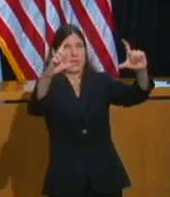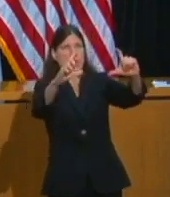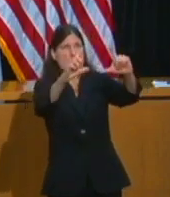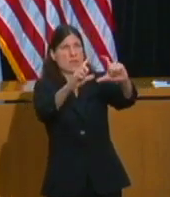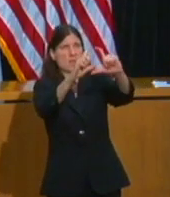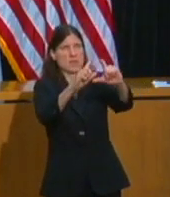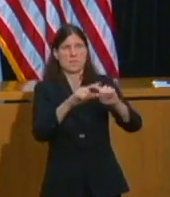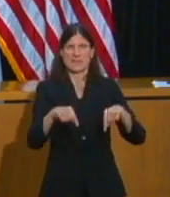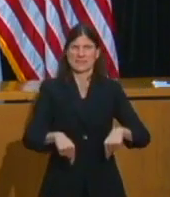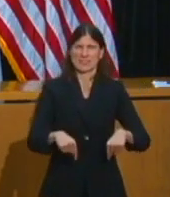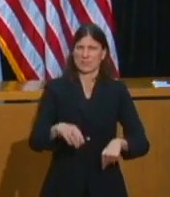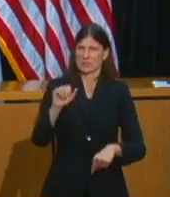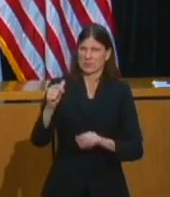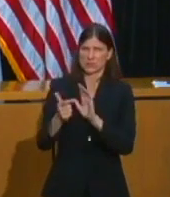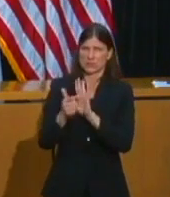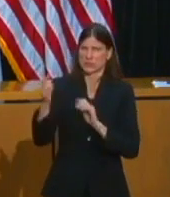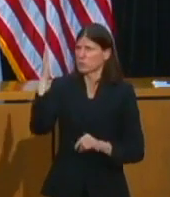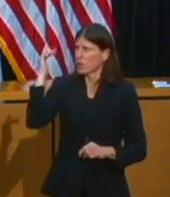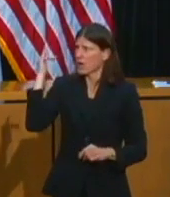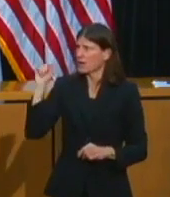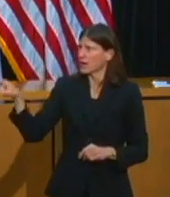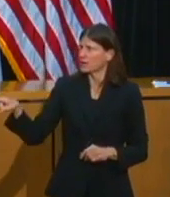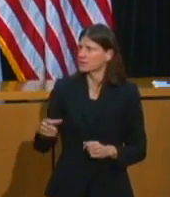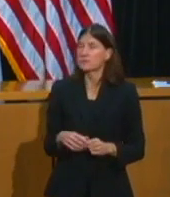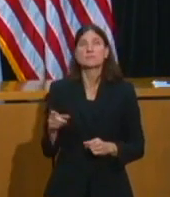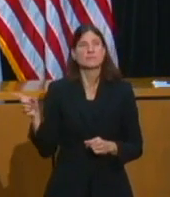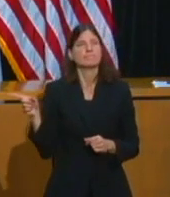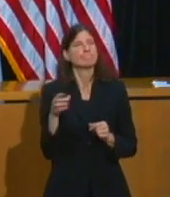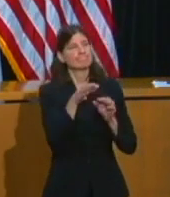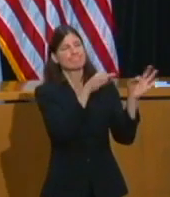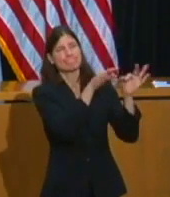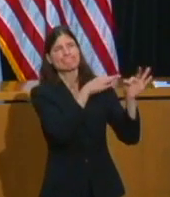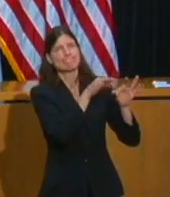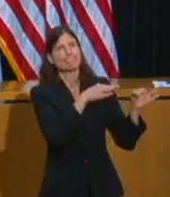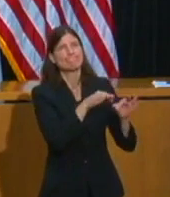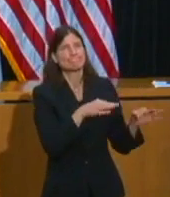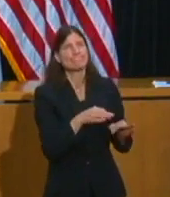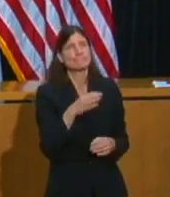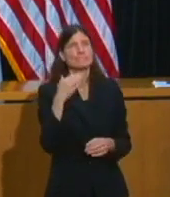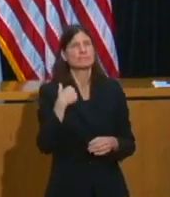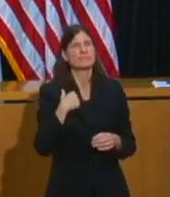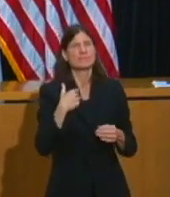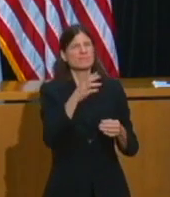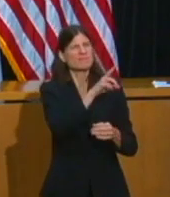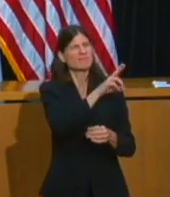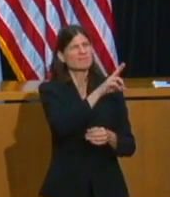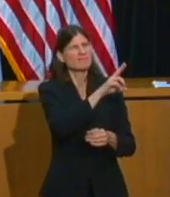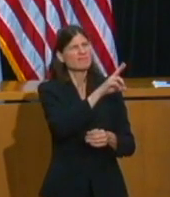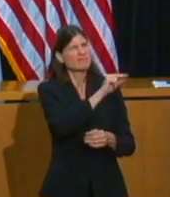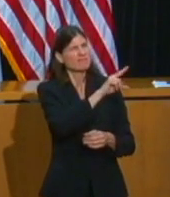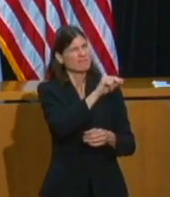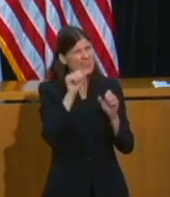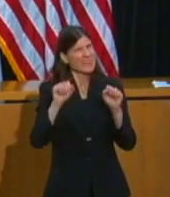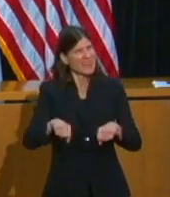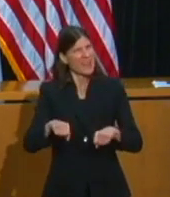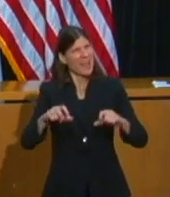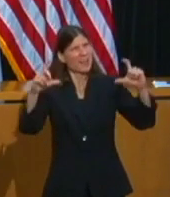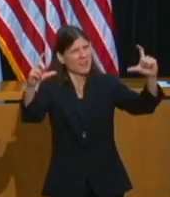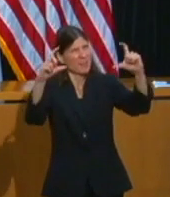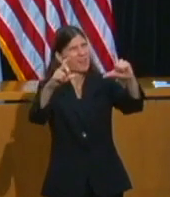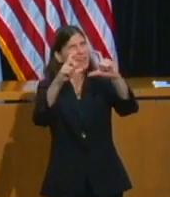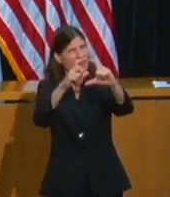They open up in phase two, don't they? Yeah, they open in phase two. The guidance is issued today. Yeah, it's going to be issued today.